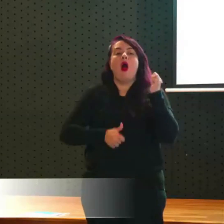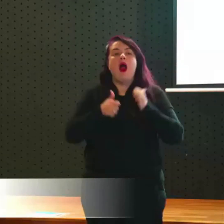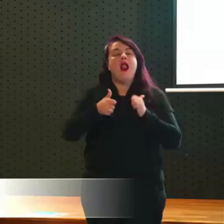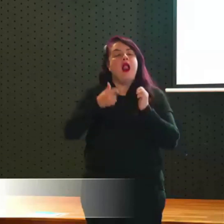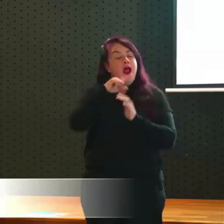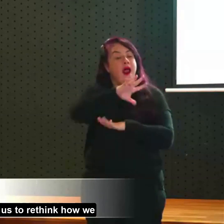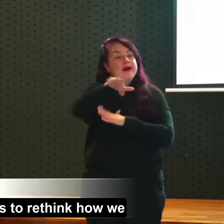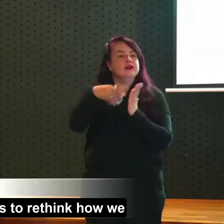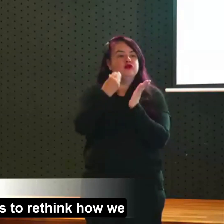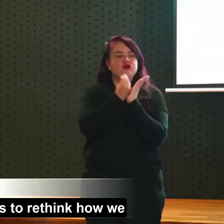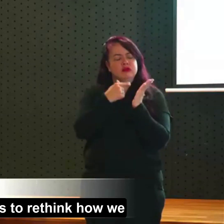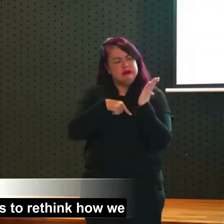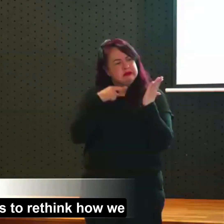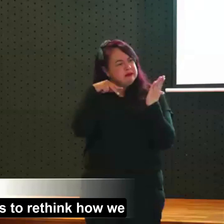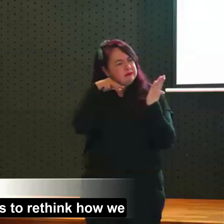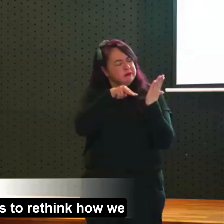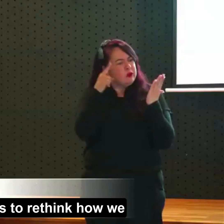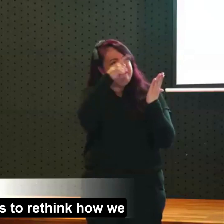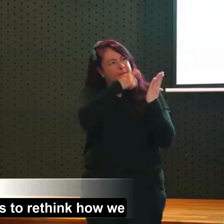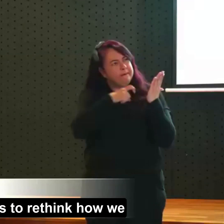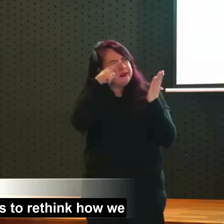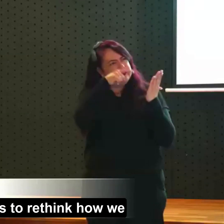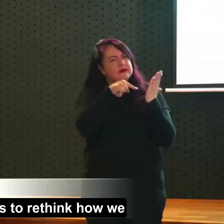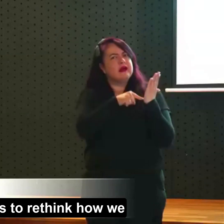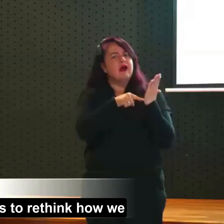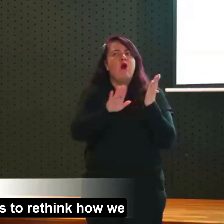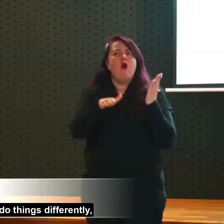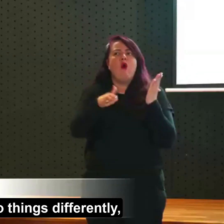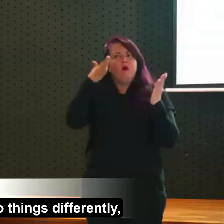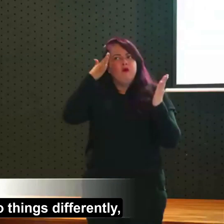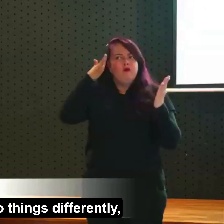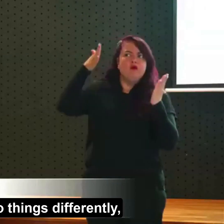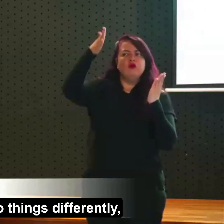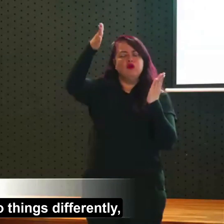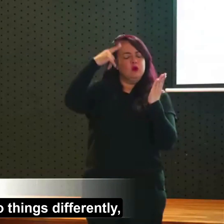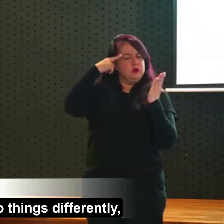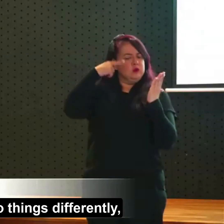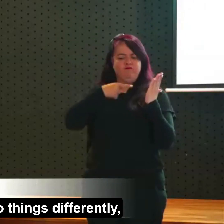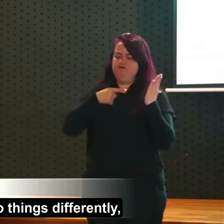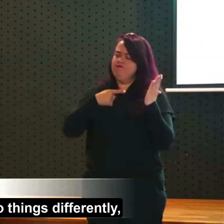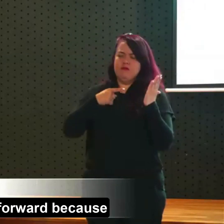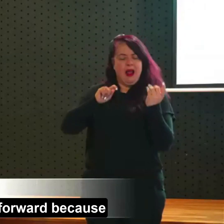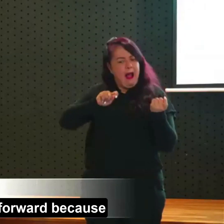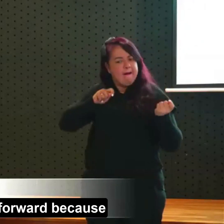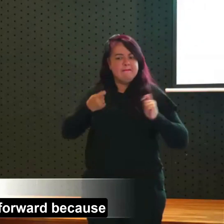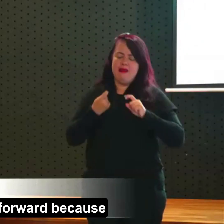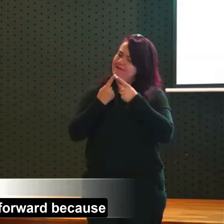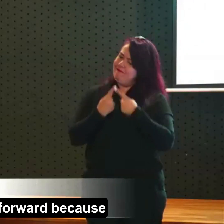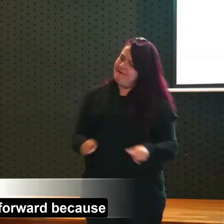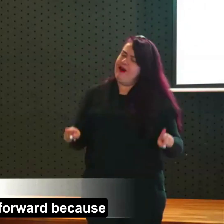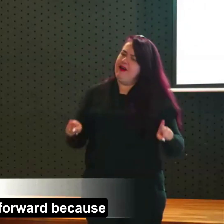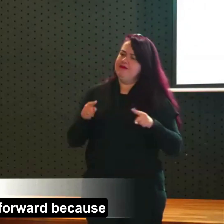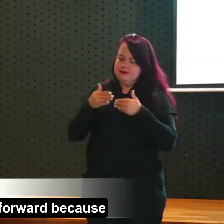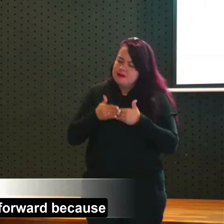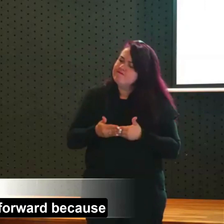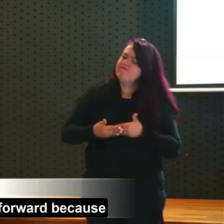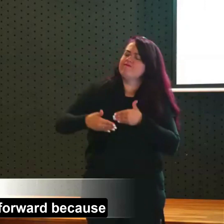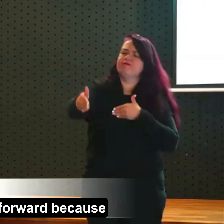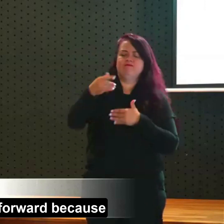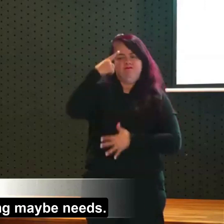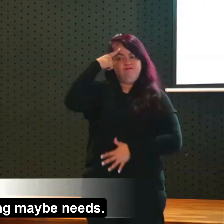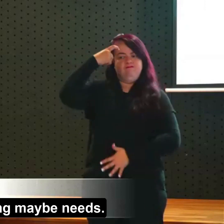studies will make us to rethink how we're going to do things differently moving